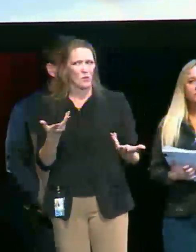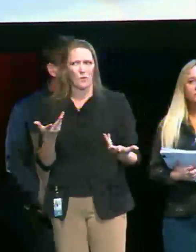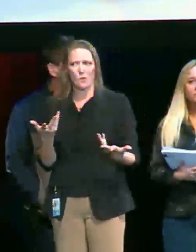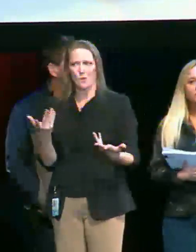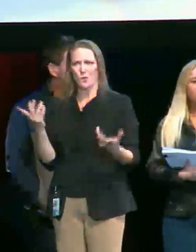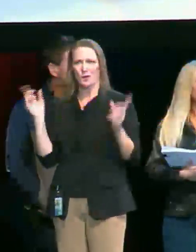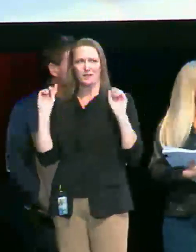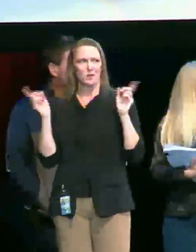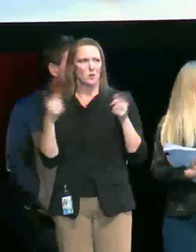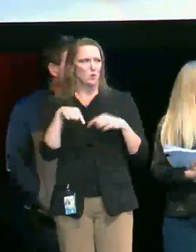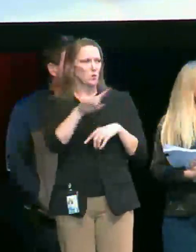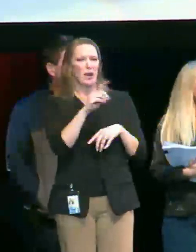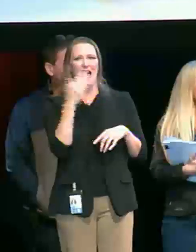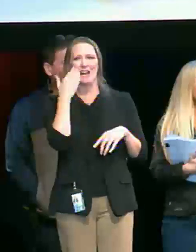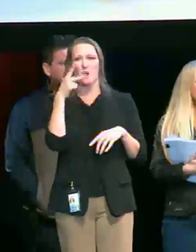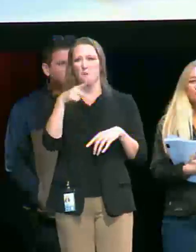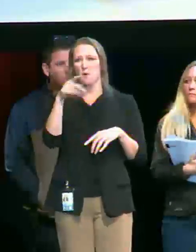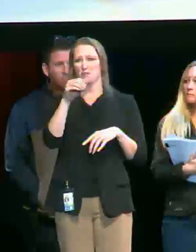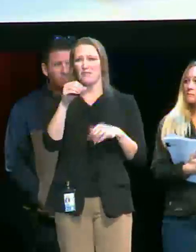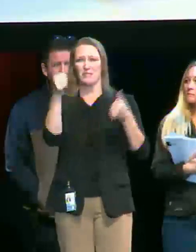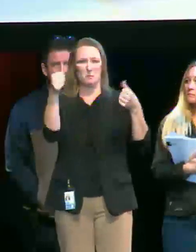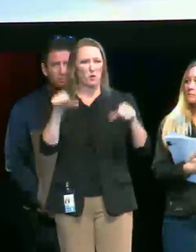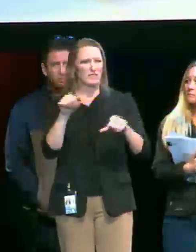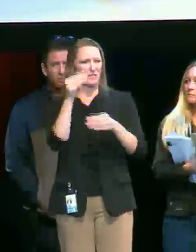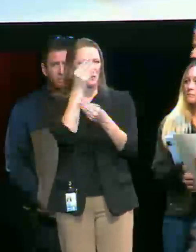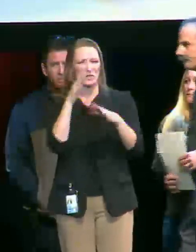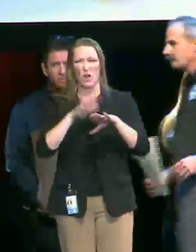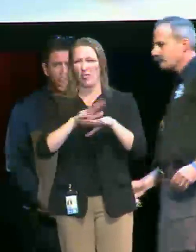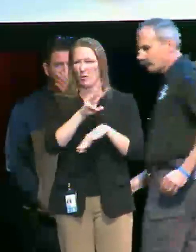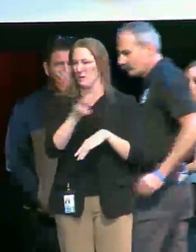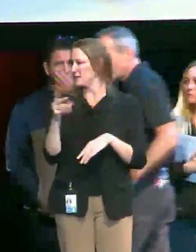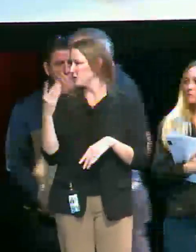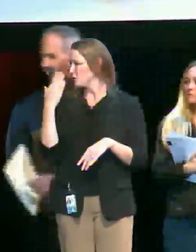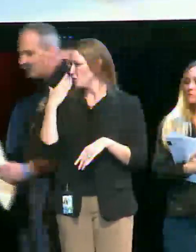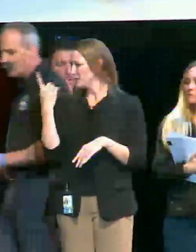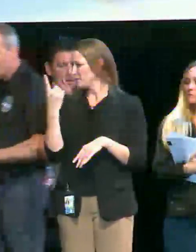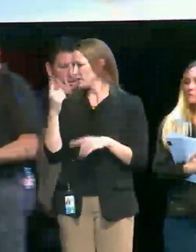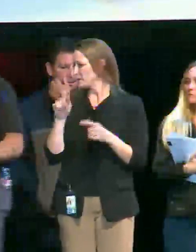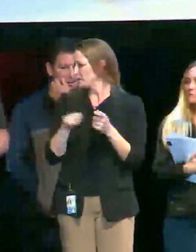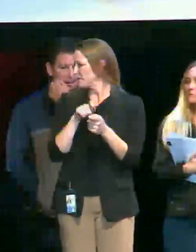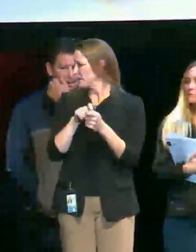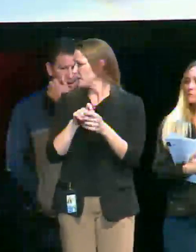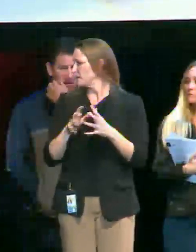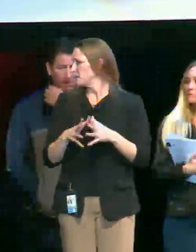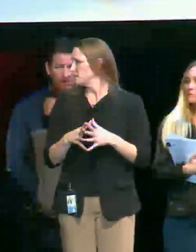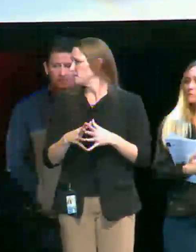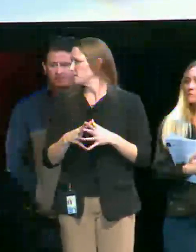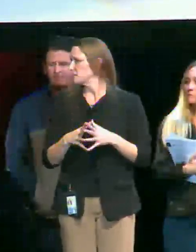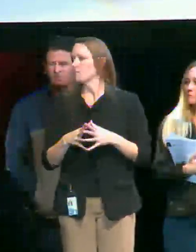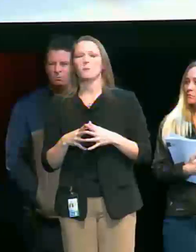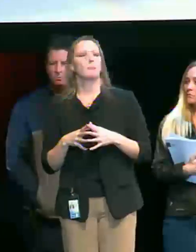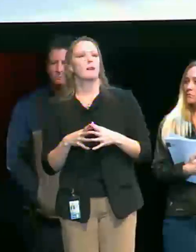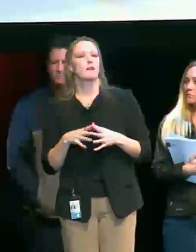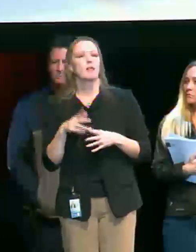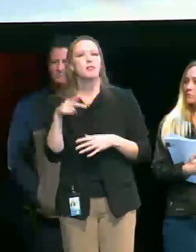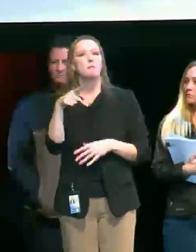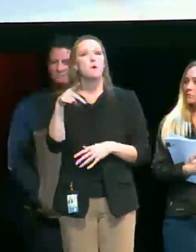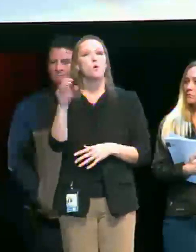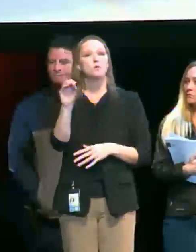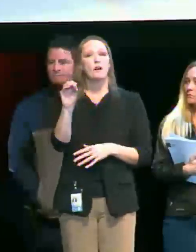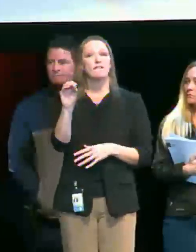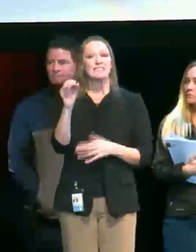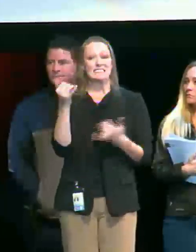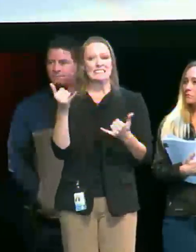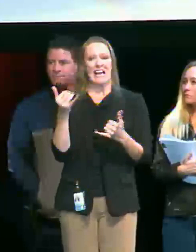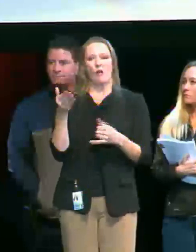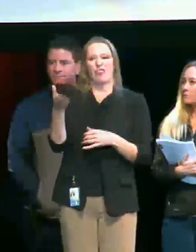room? I know the post office has been posting information on the website. Rob, do you have something specific? So the post office is now